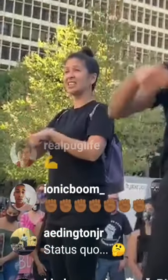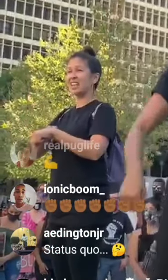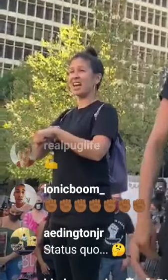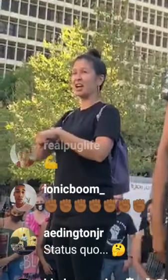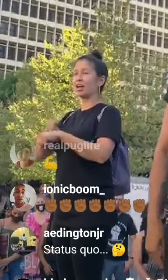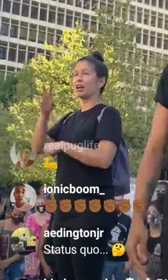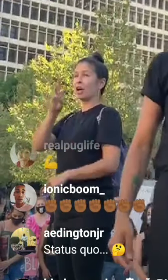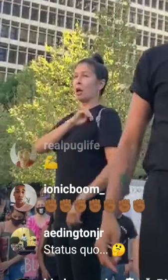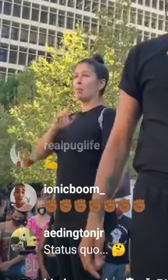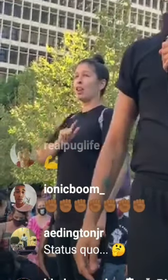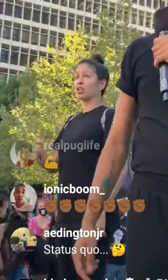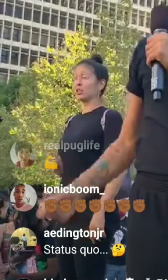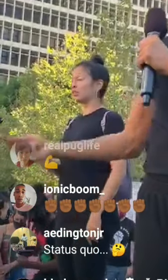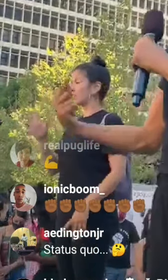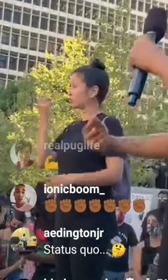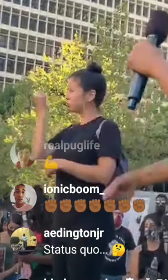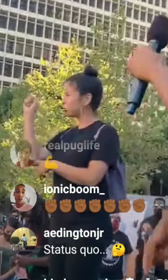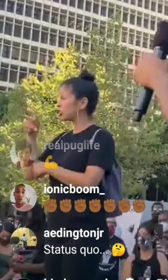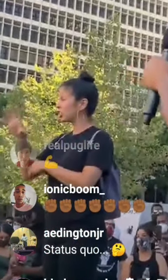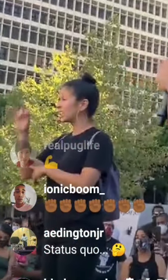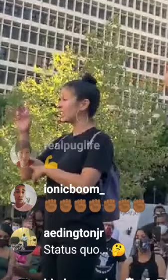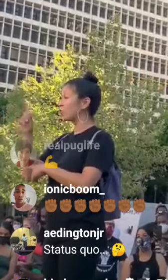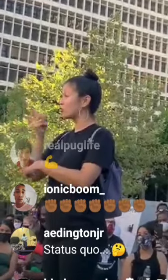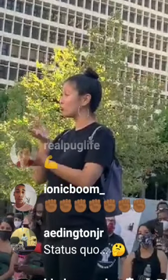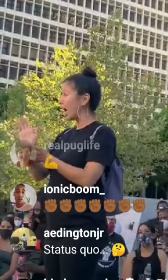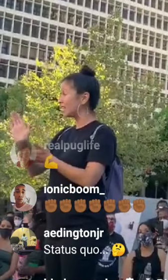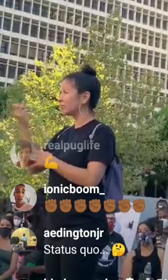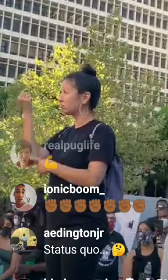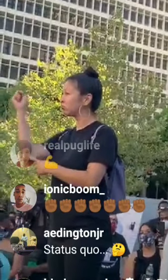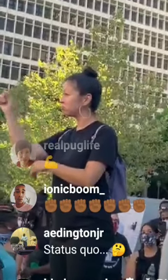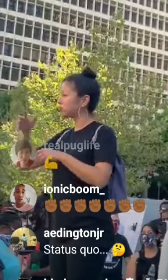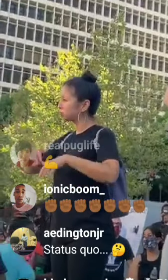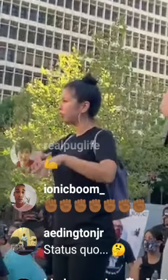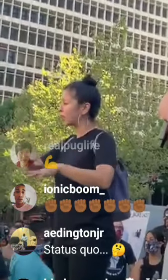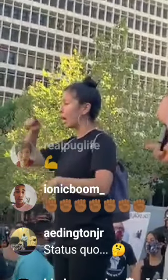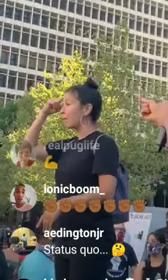A mere hashtag. A memory that you reflect on.